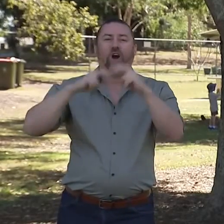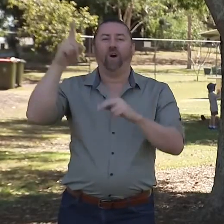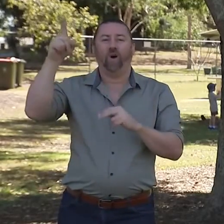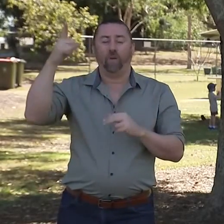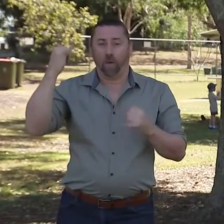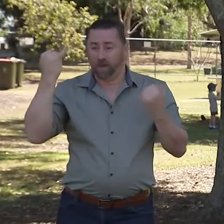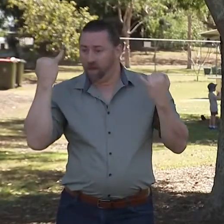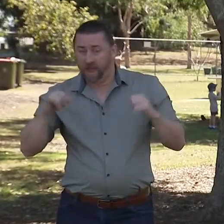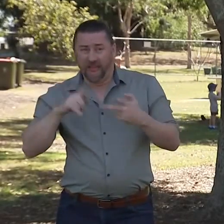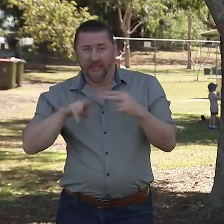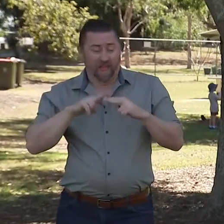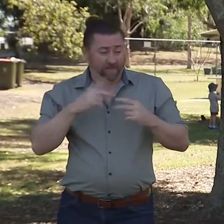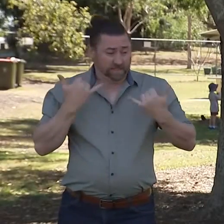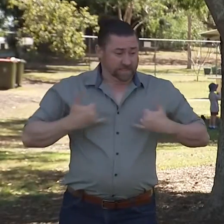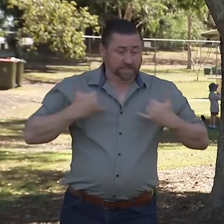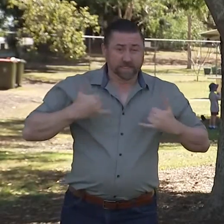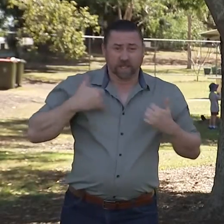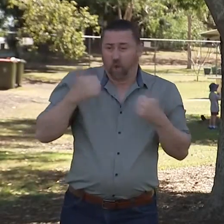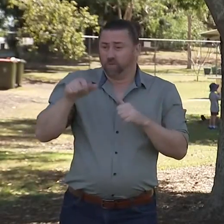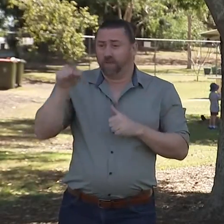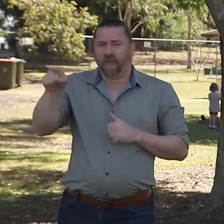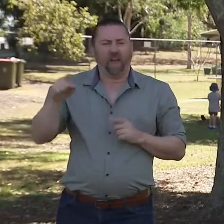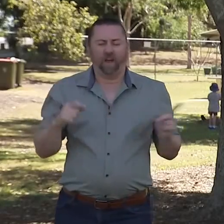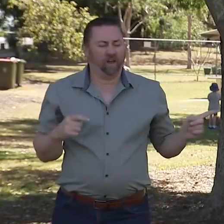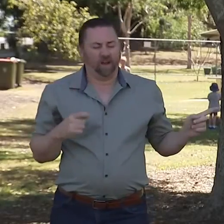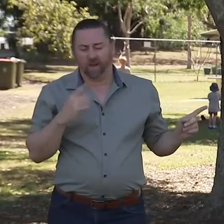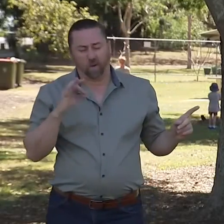do that, and I doubt we'll need to going forward.